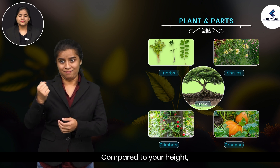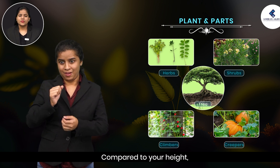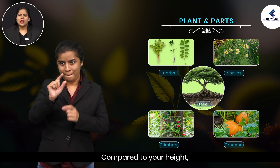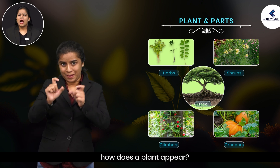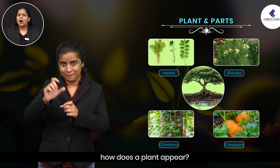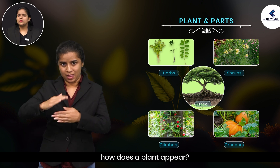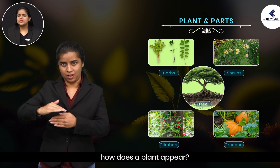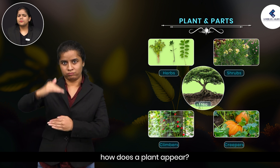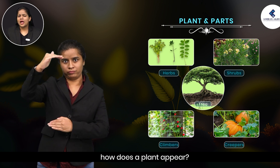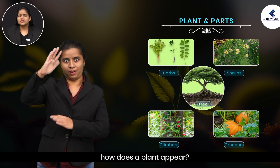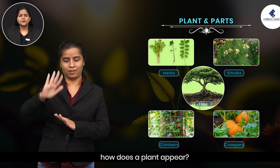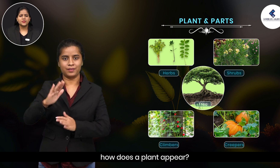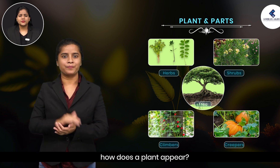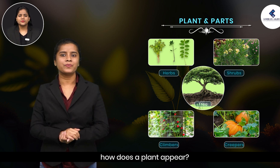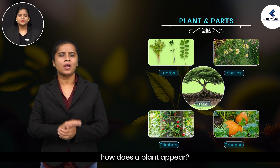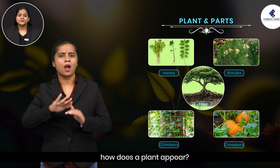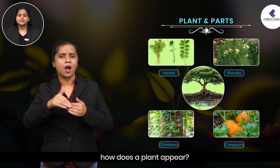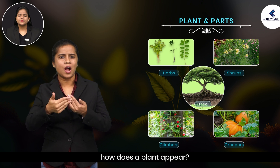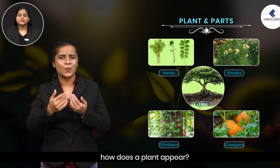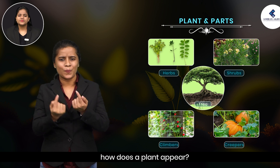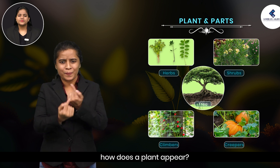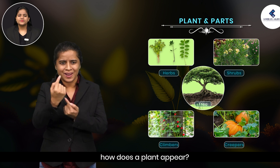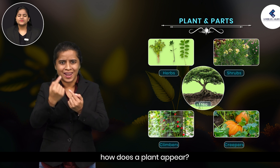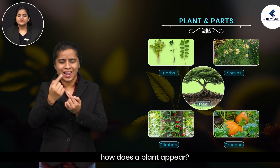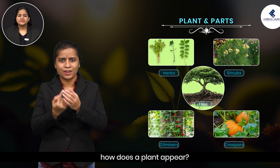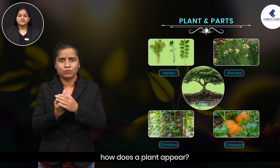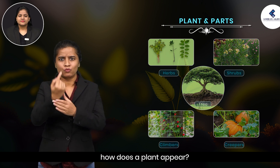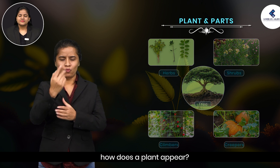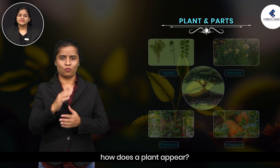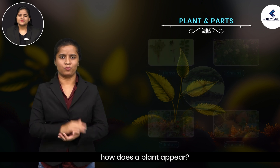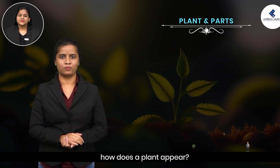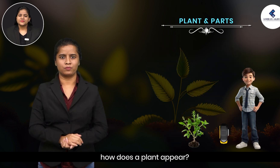height, how does a plant appear?